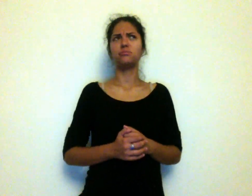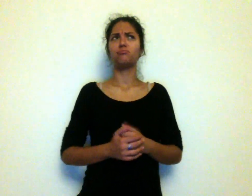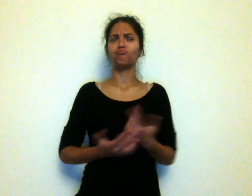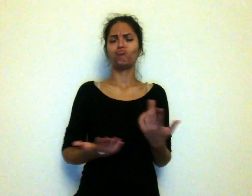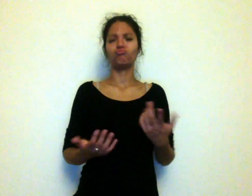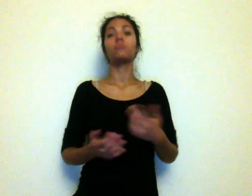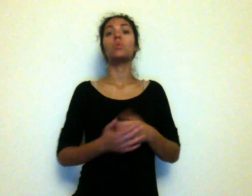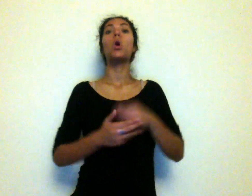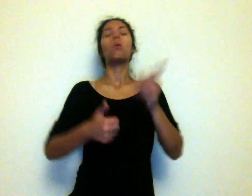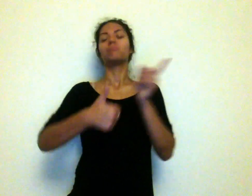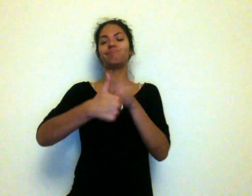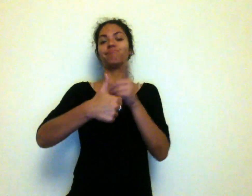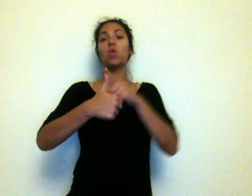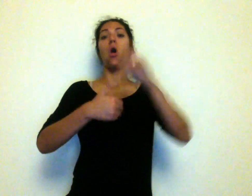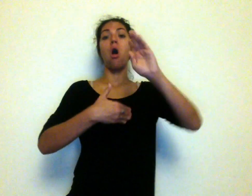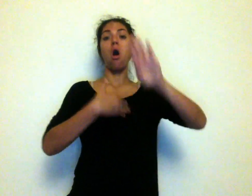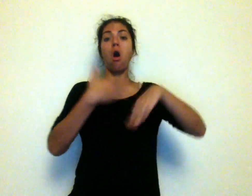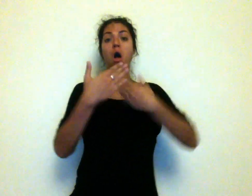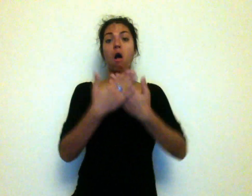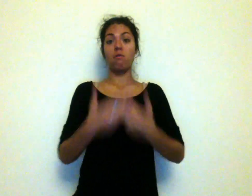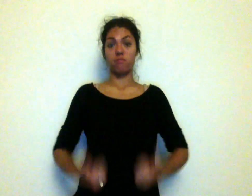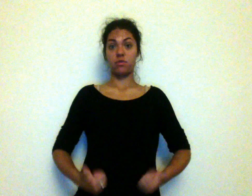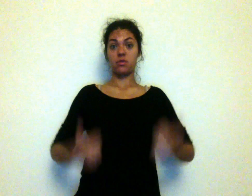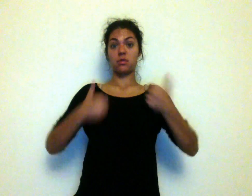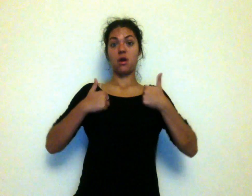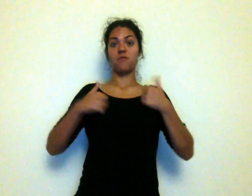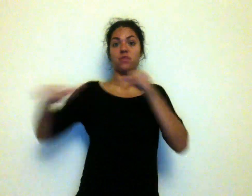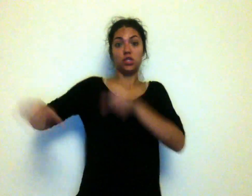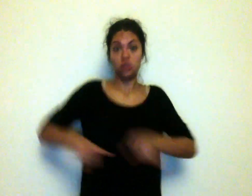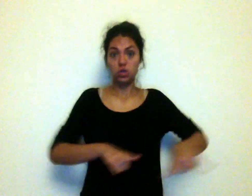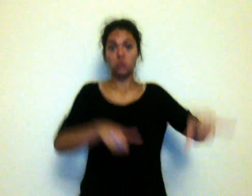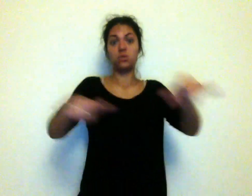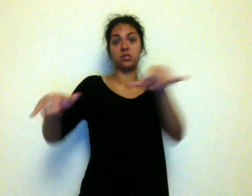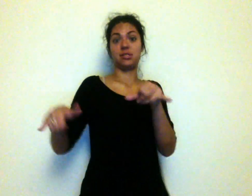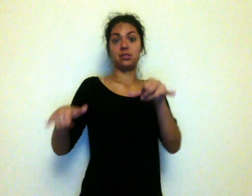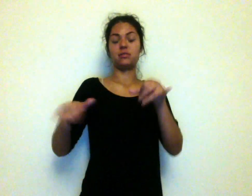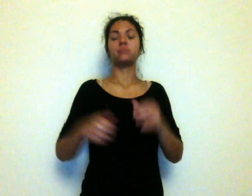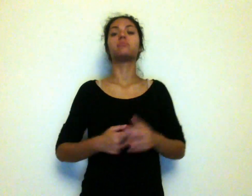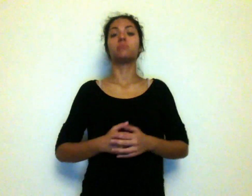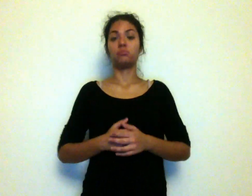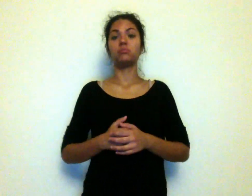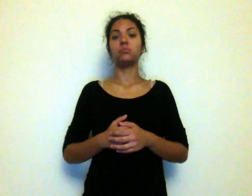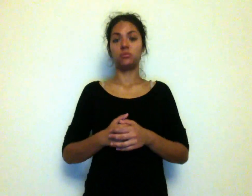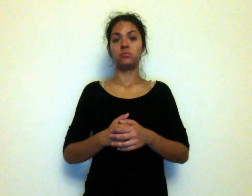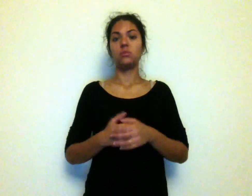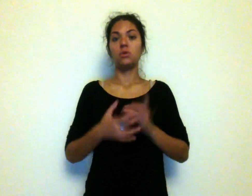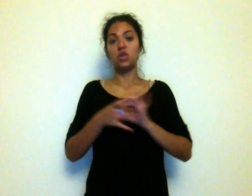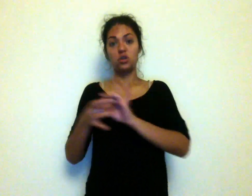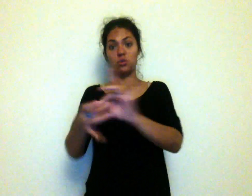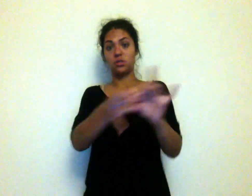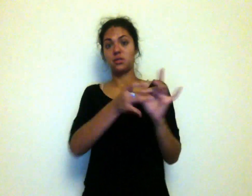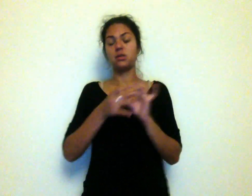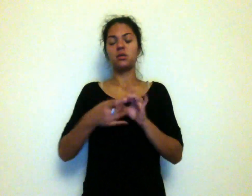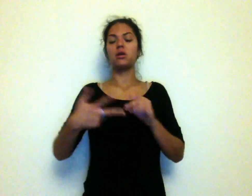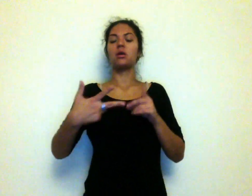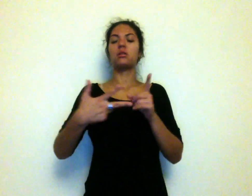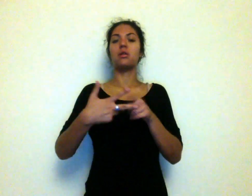unity. That is number one. Number two, every birth is a rebirth. Every birth is